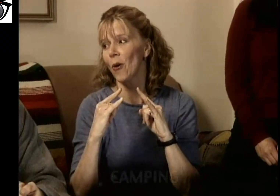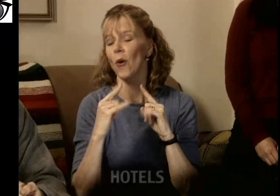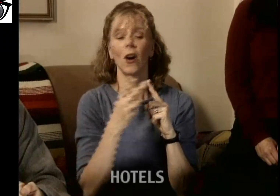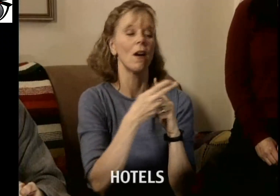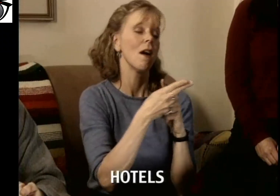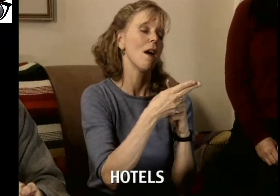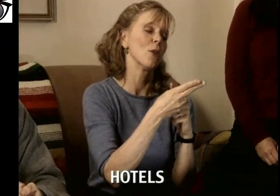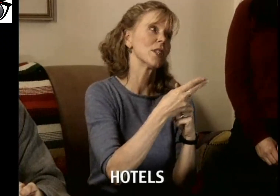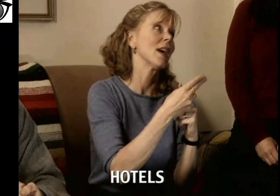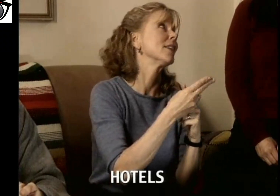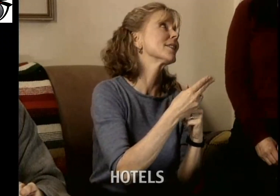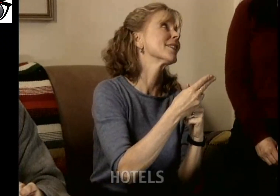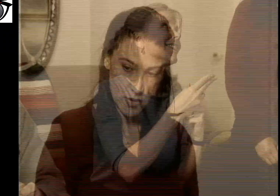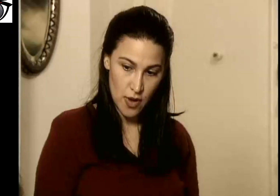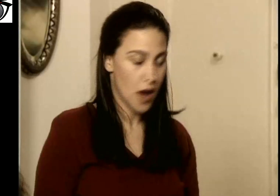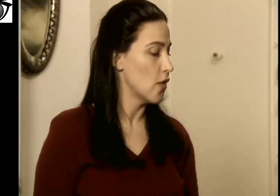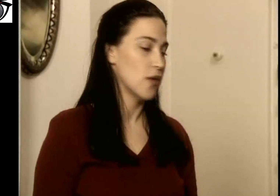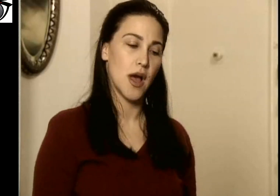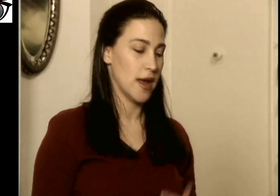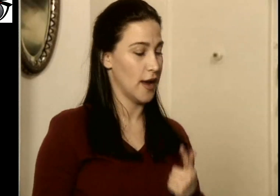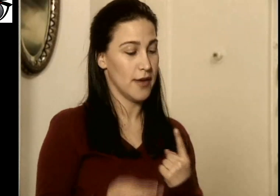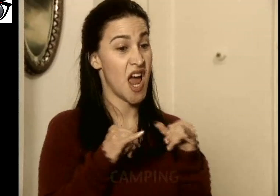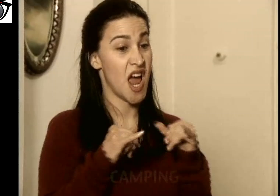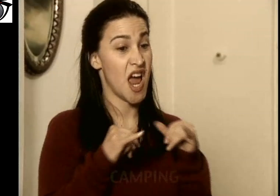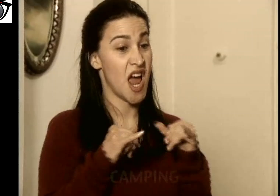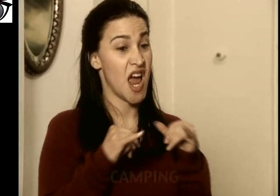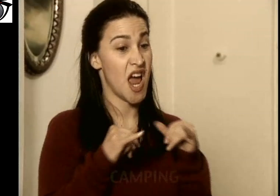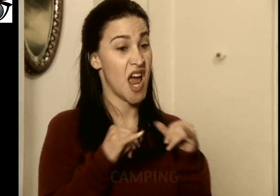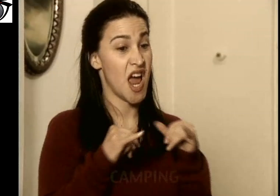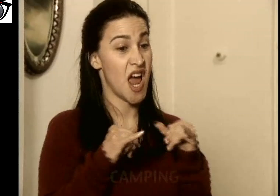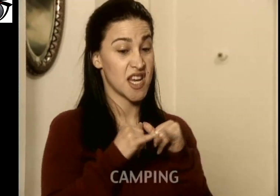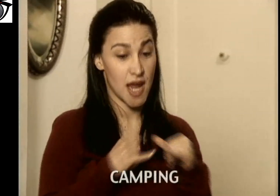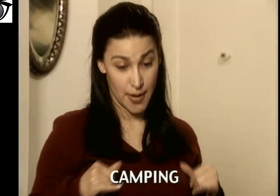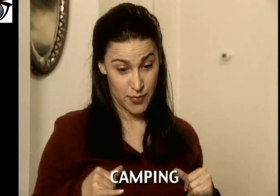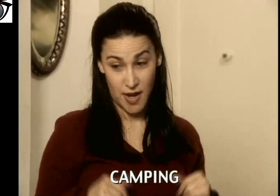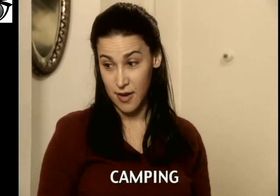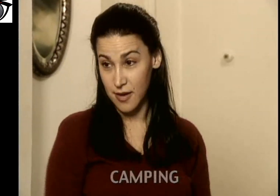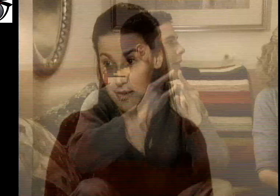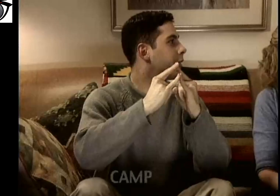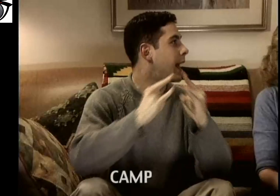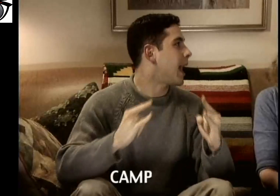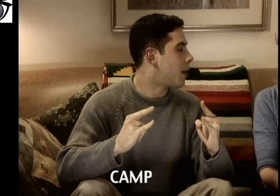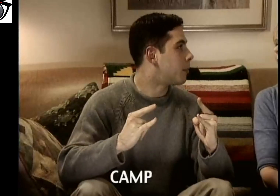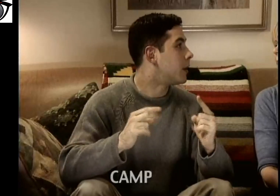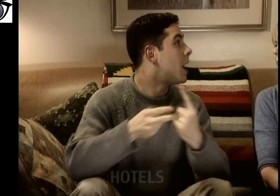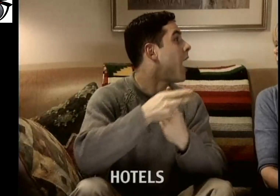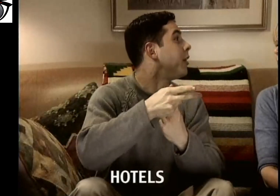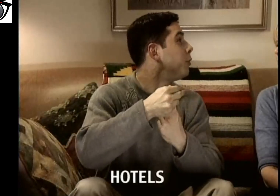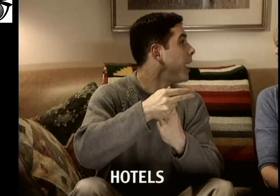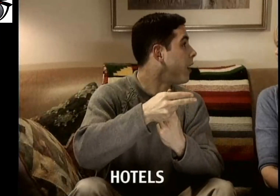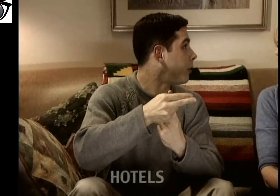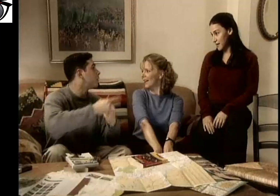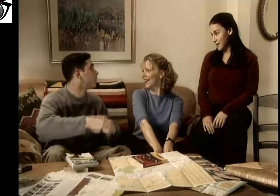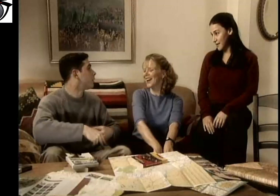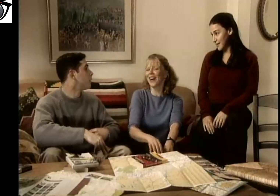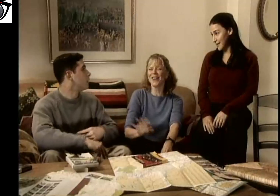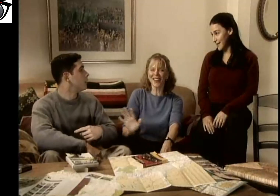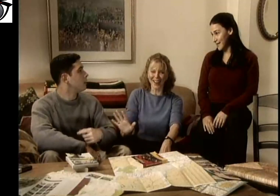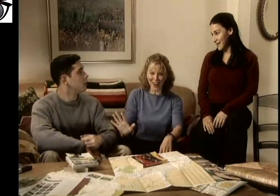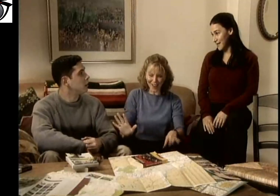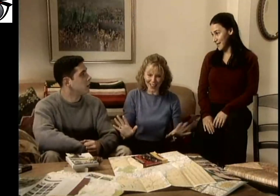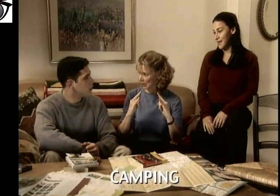camping or hotels? Oh, I vote hotels, not camping. I'd rather camp, not